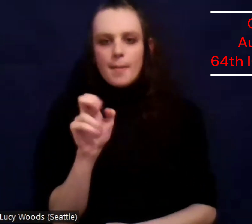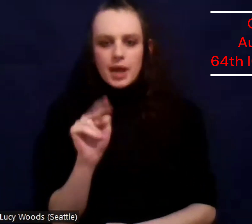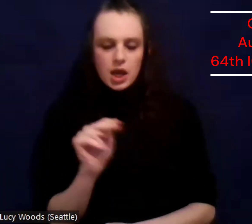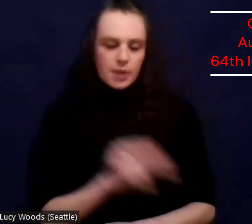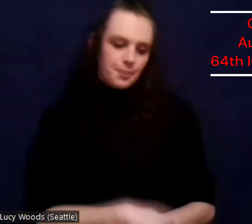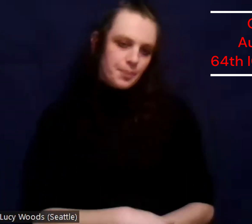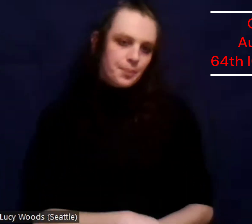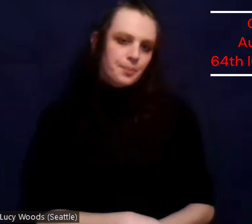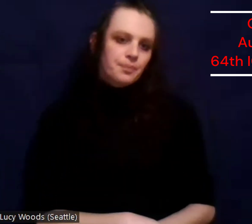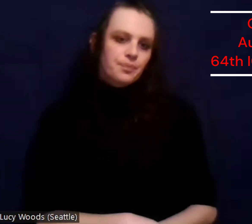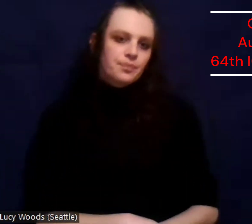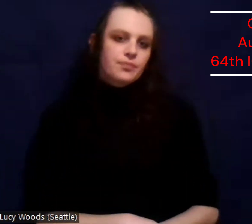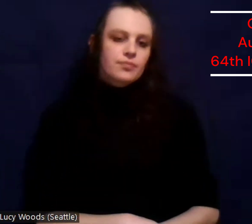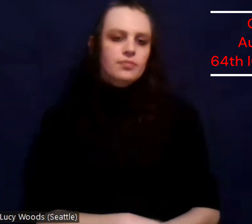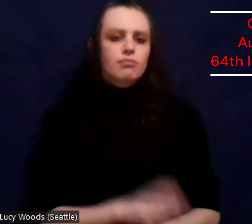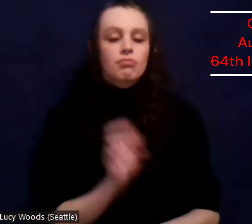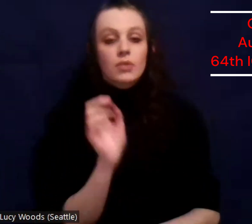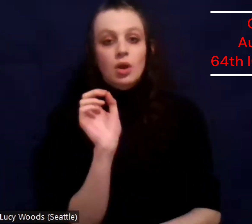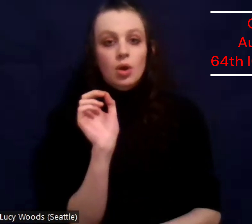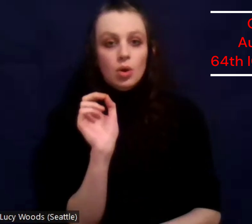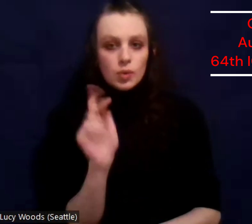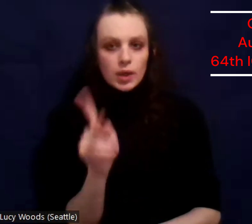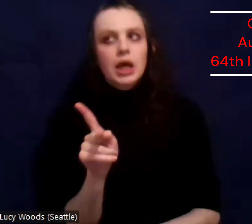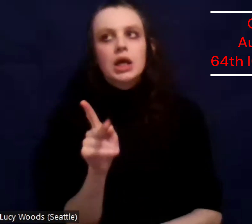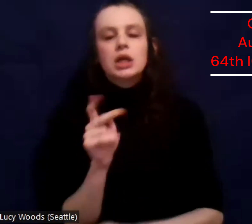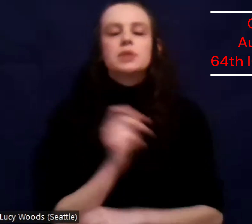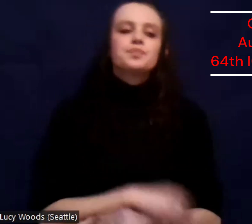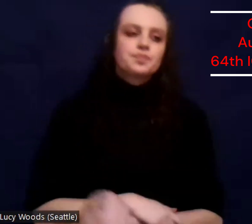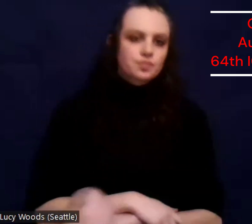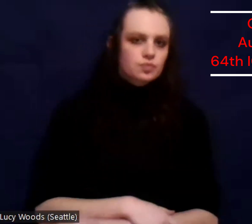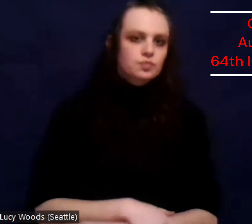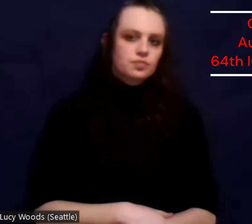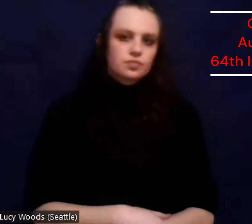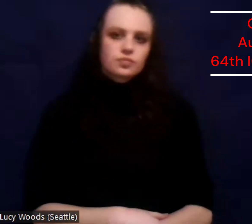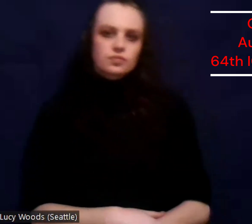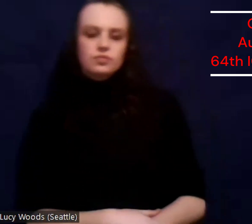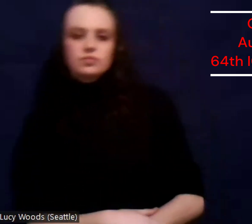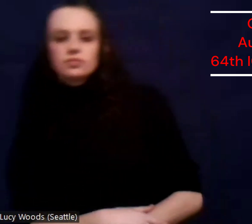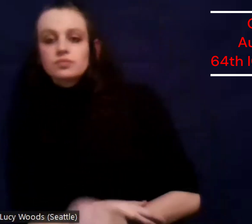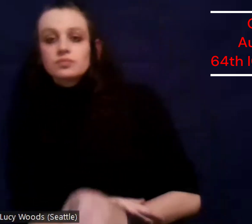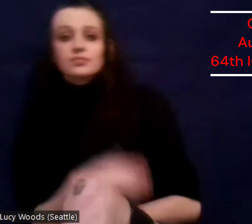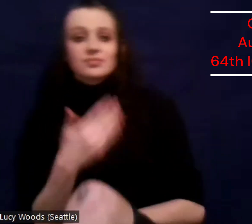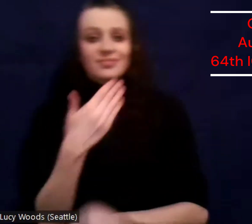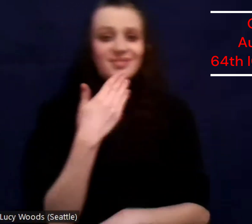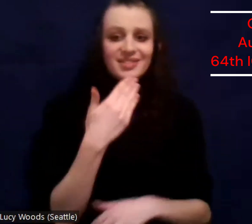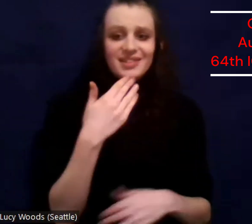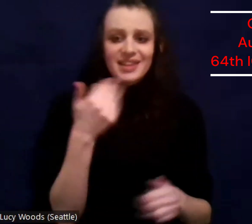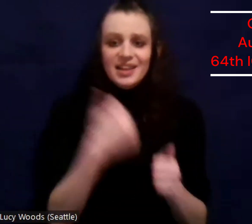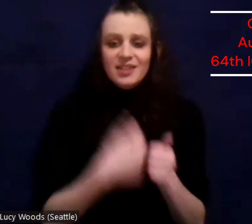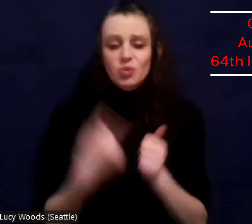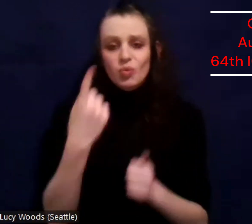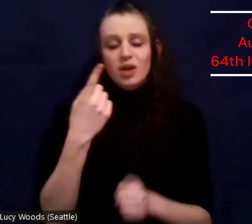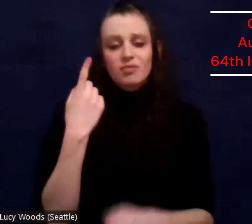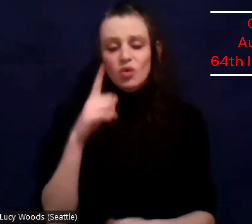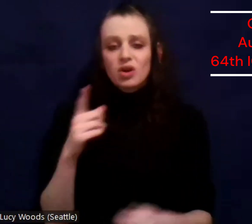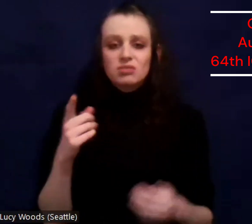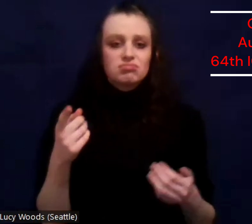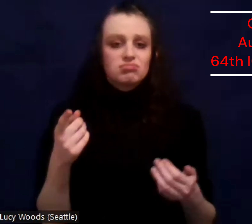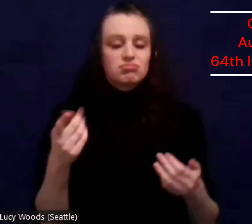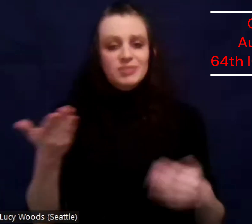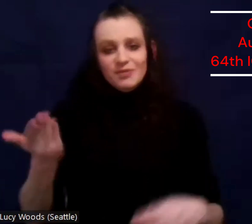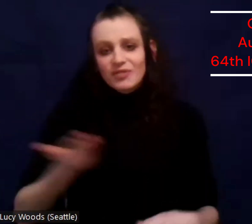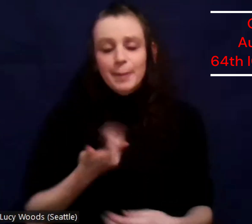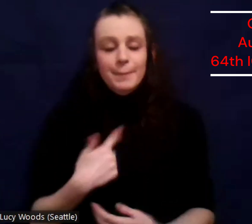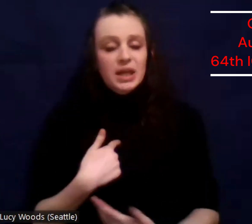Uh, Okay, so um, thanks everybody for having me. It's